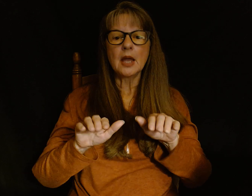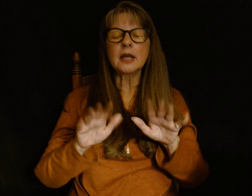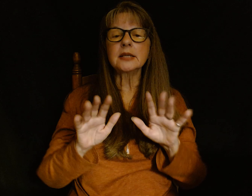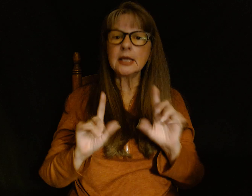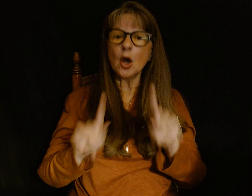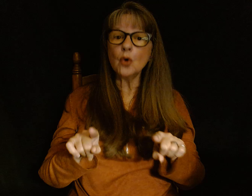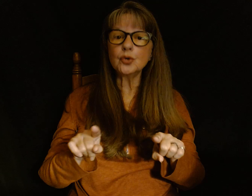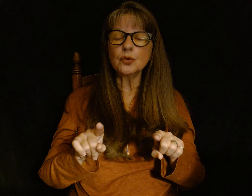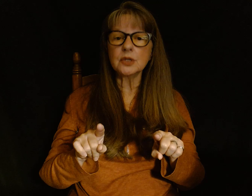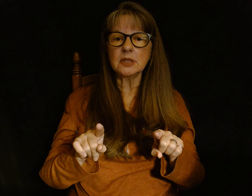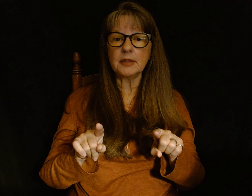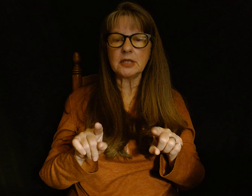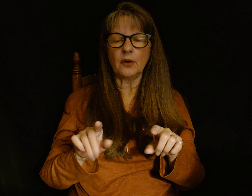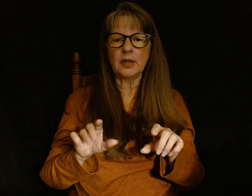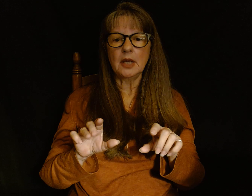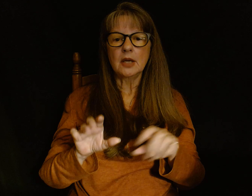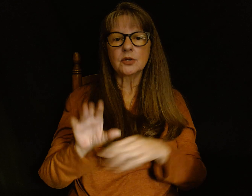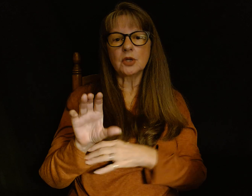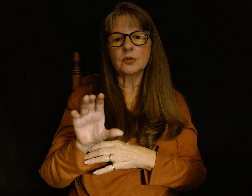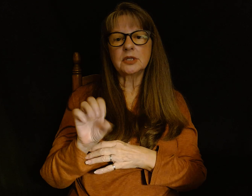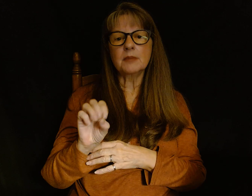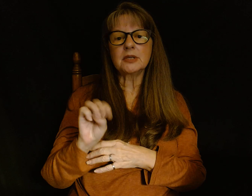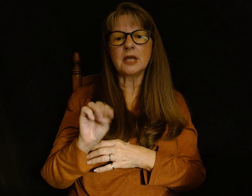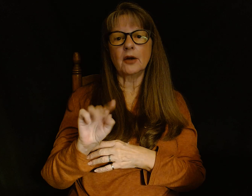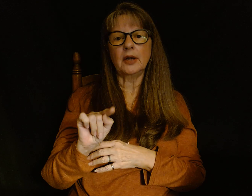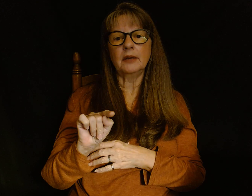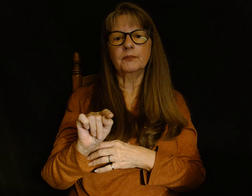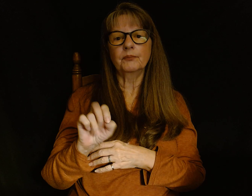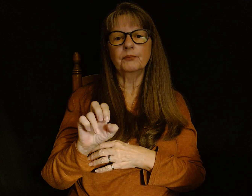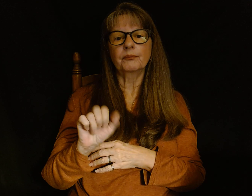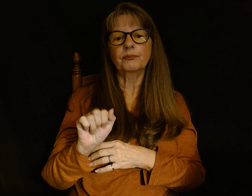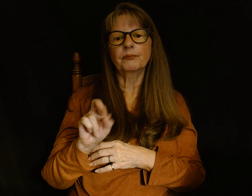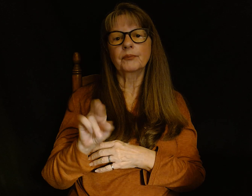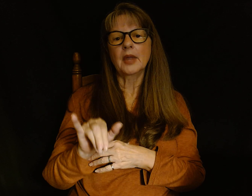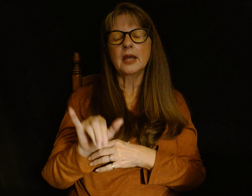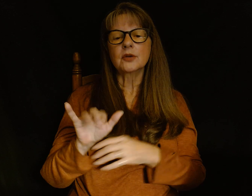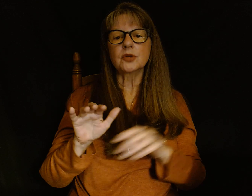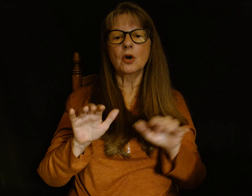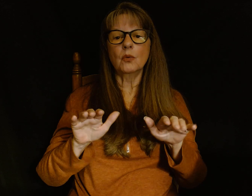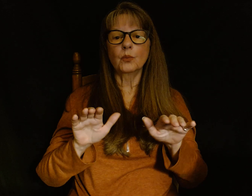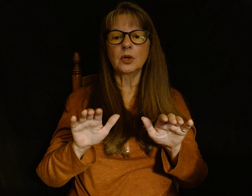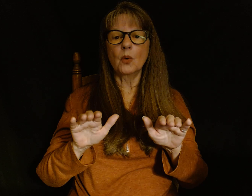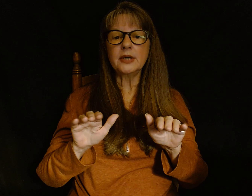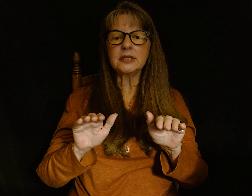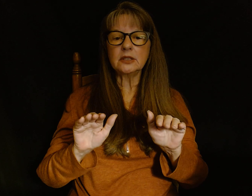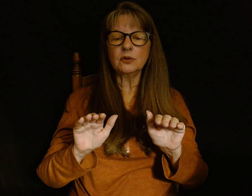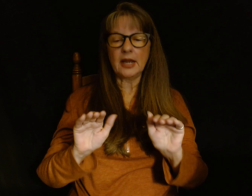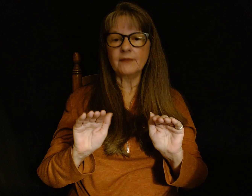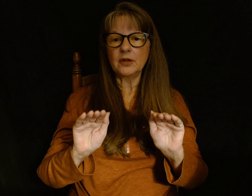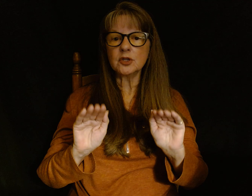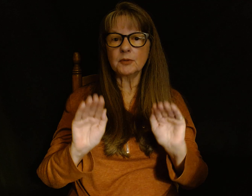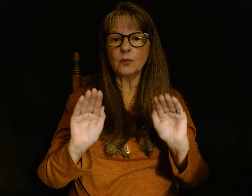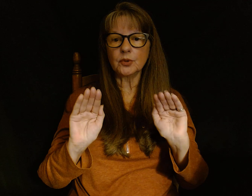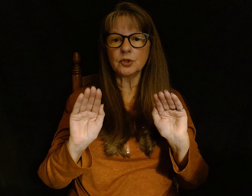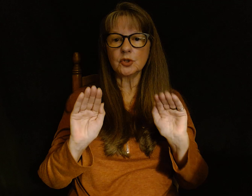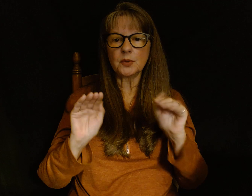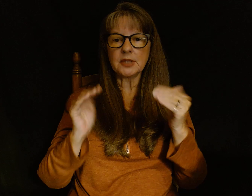they go to the cemetery. So cemetery. So we're going to, and I've done this before too, so we take